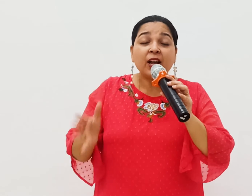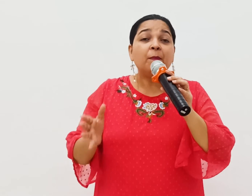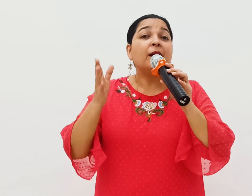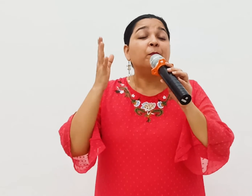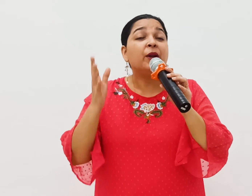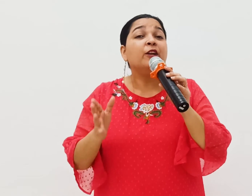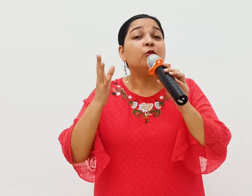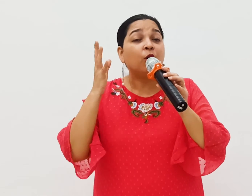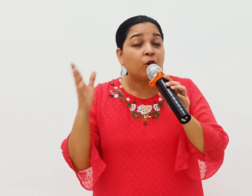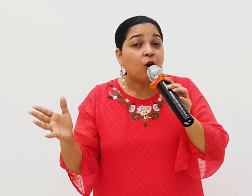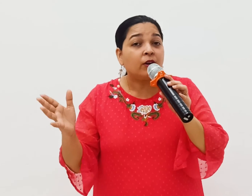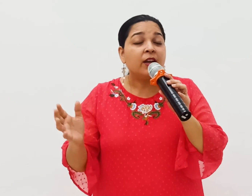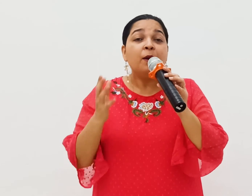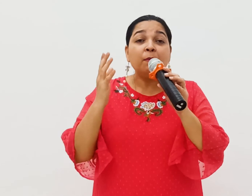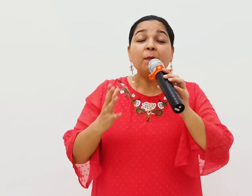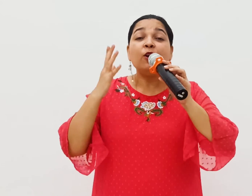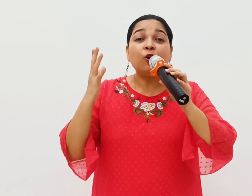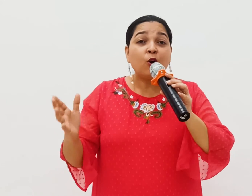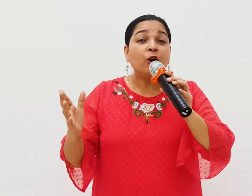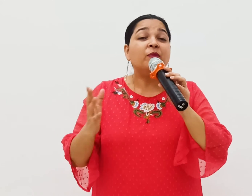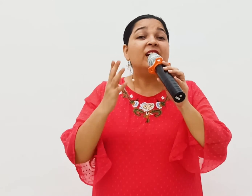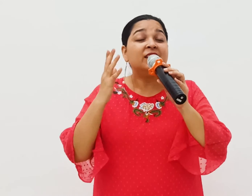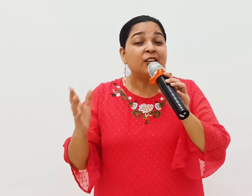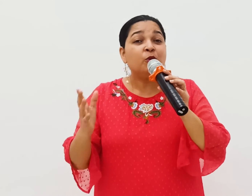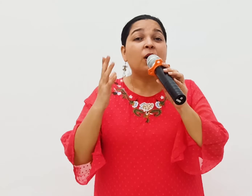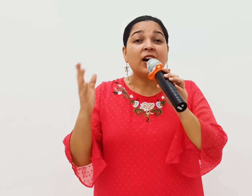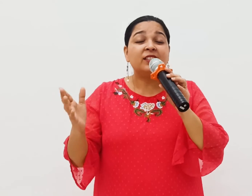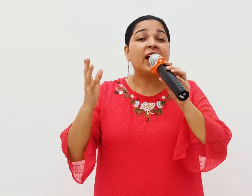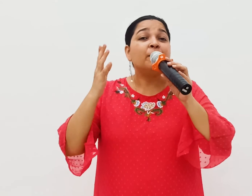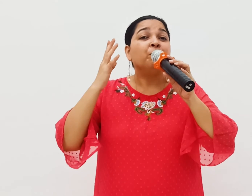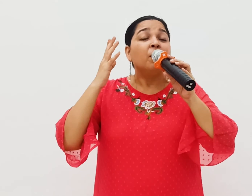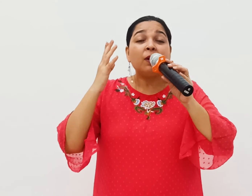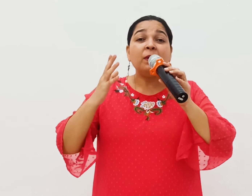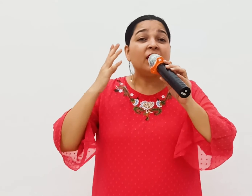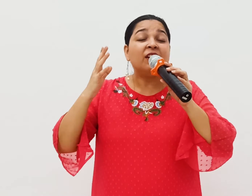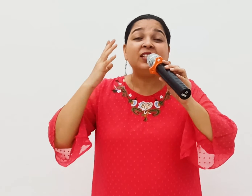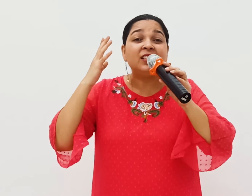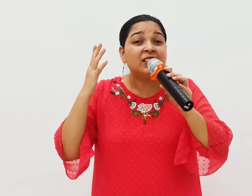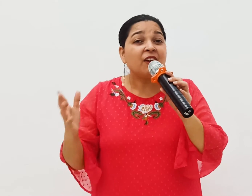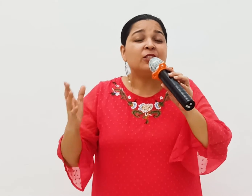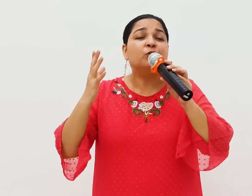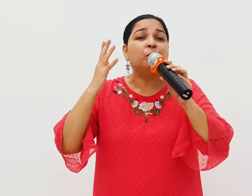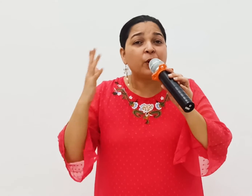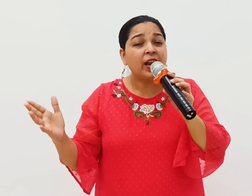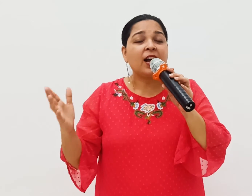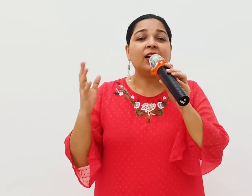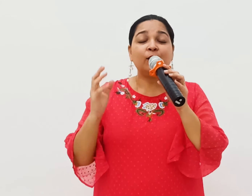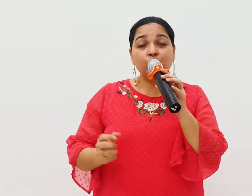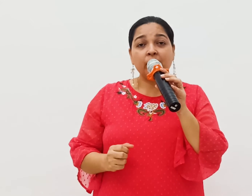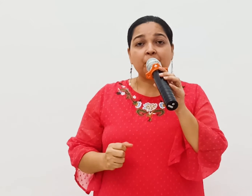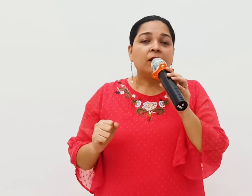said, wake up and pray to your God. Maybe your God will listen to us and maybe he will save us.